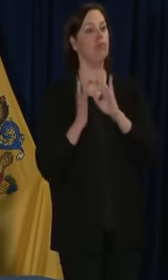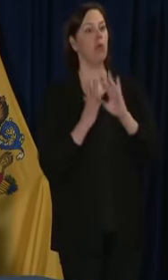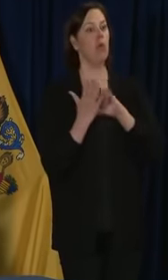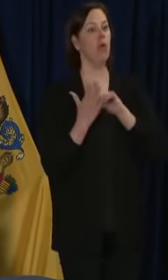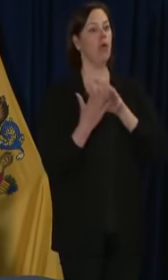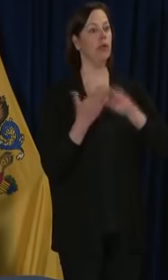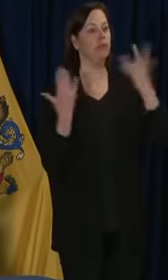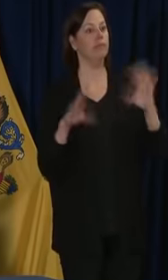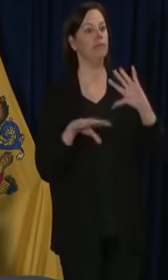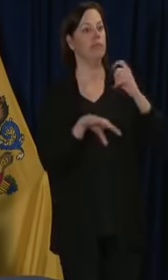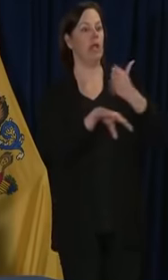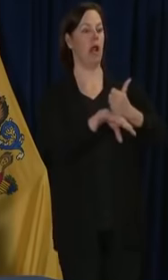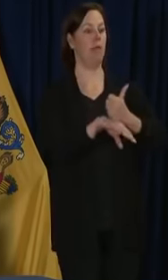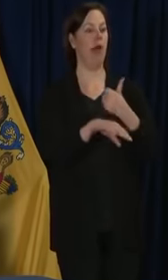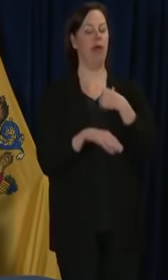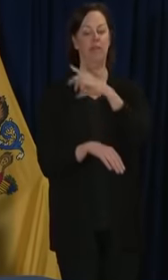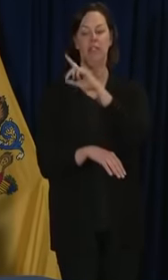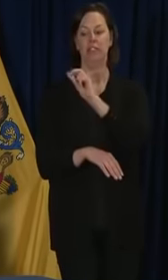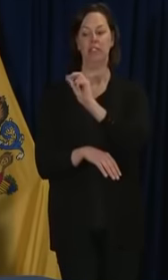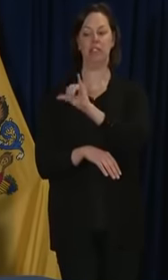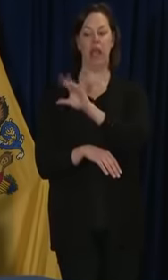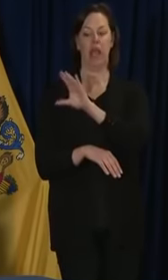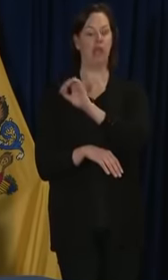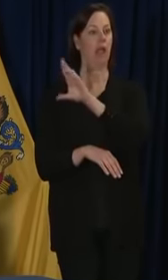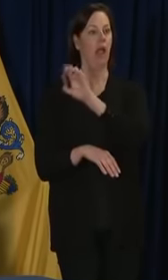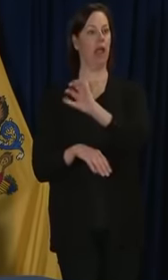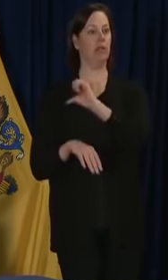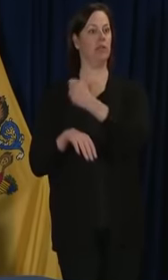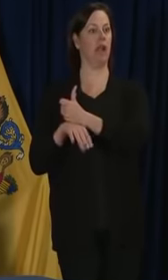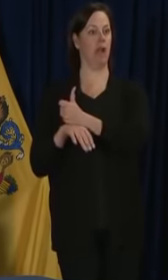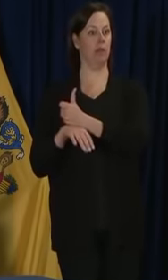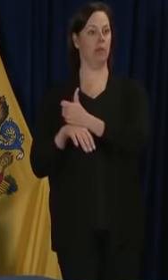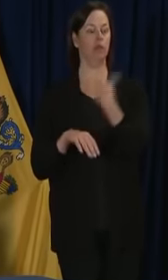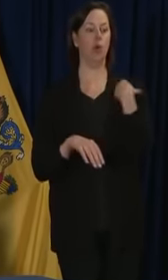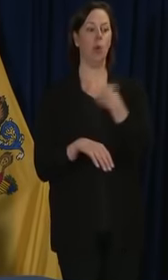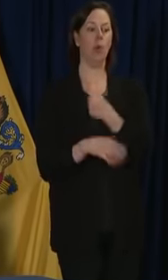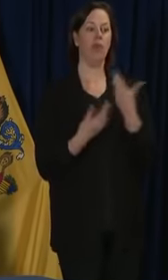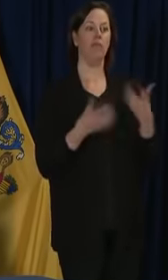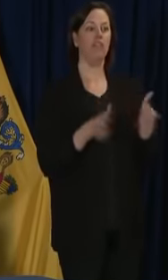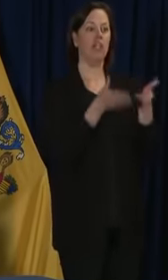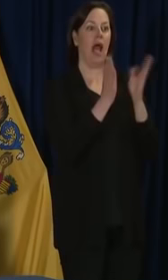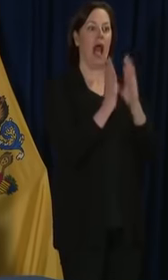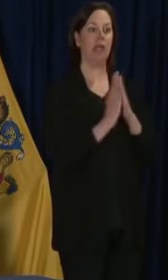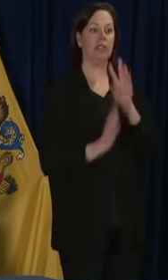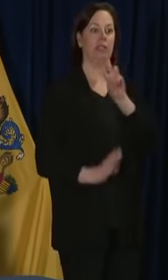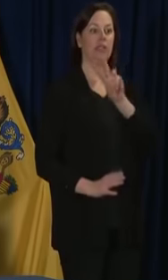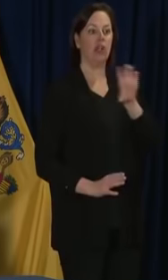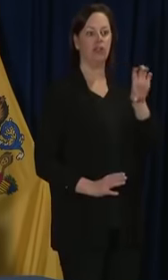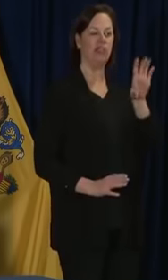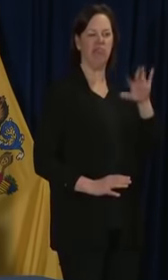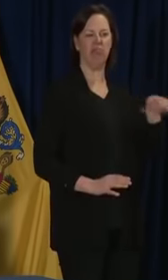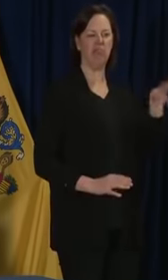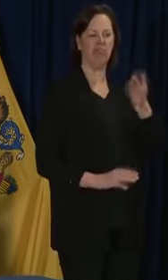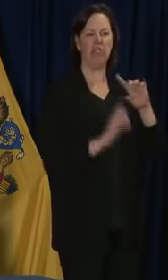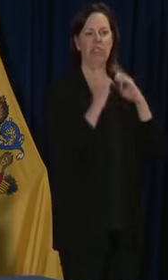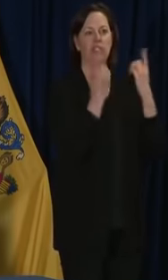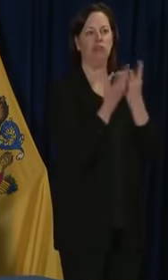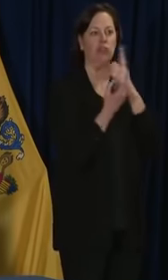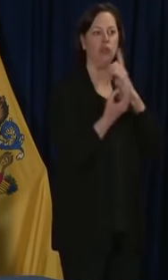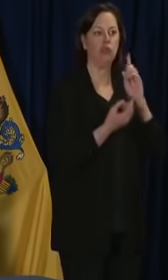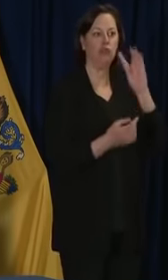districts as possible. So we had asked each of the districts, 600 and something of them, to come up with their emergency preparation